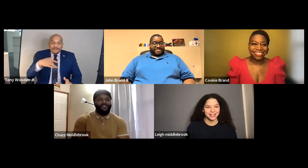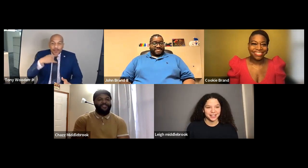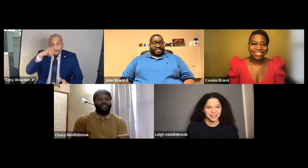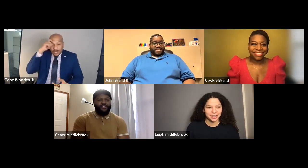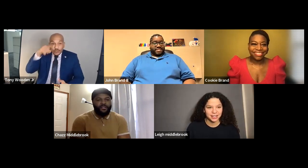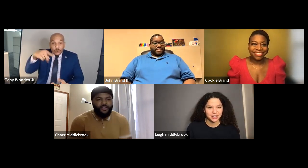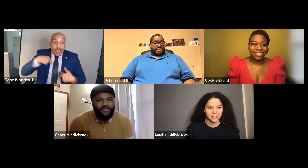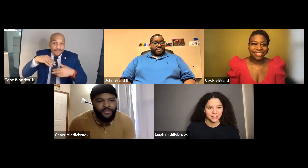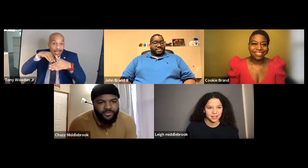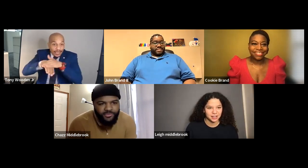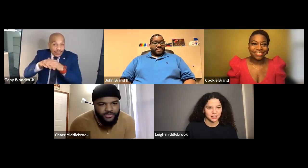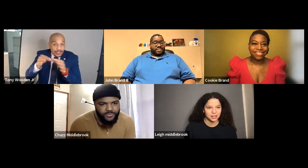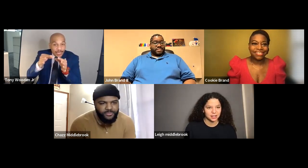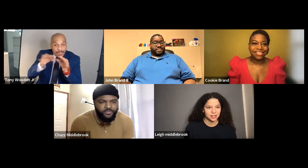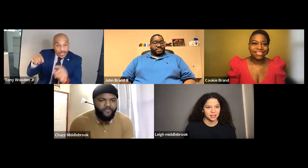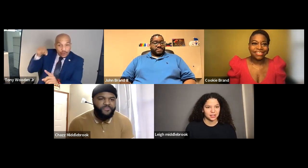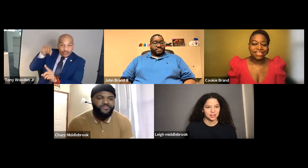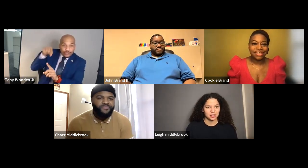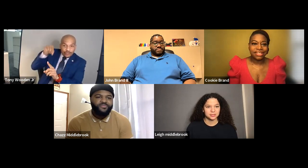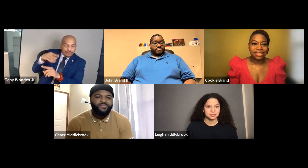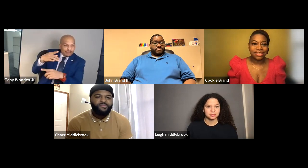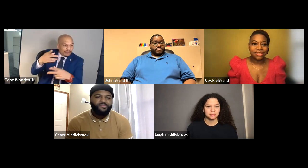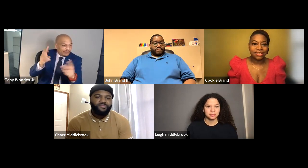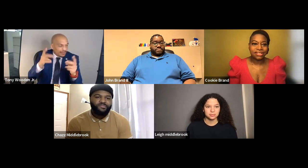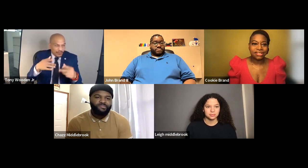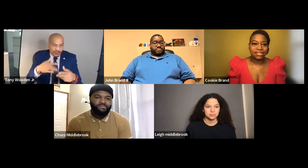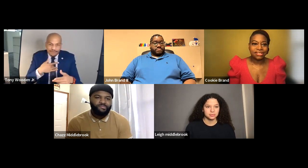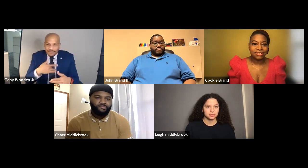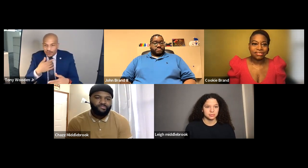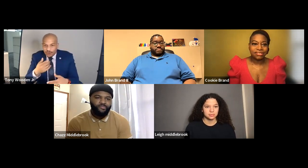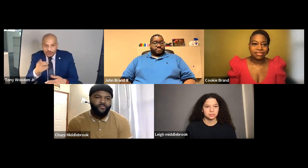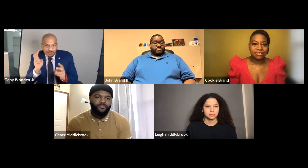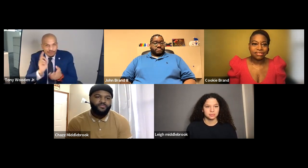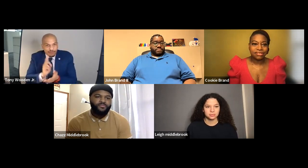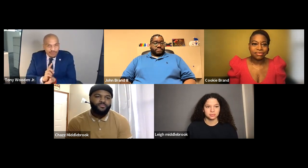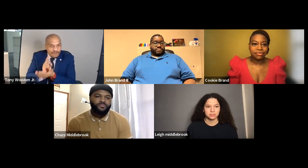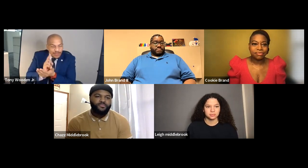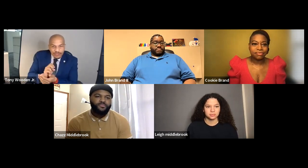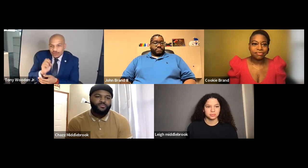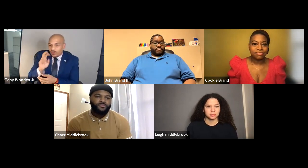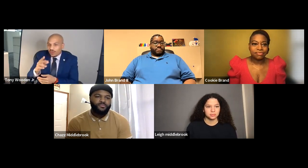that. Tony's saying, did you feel that because you had access to language